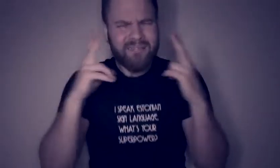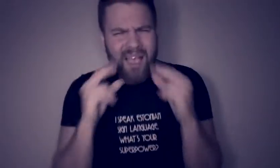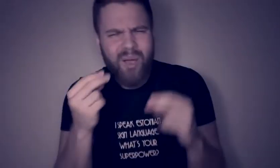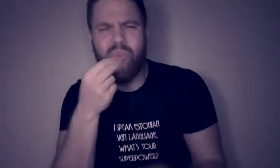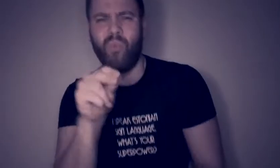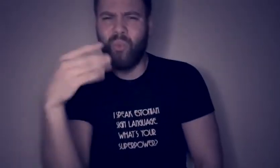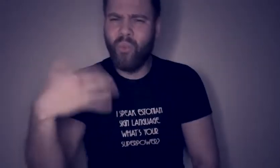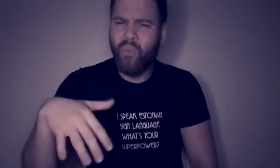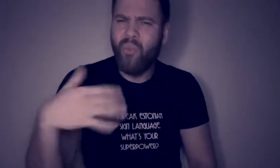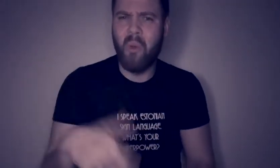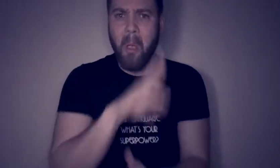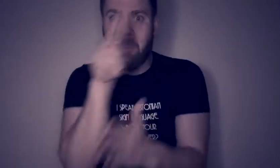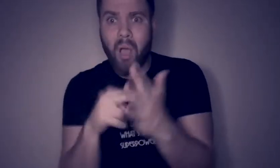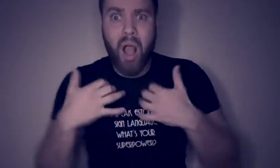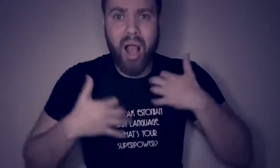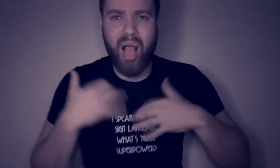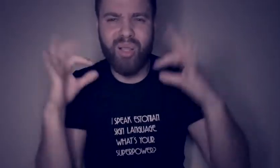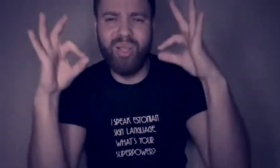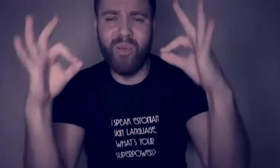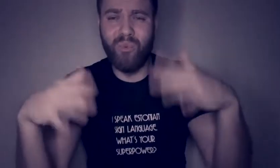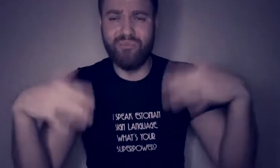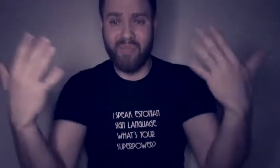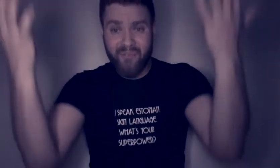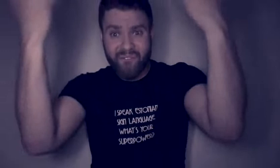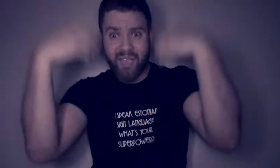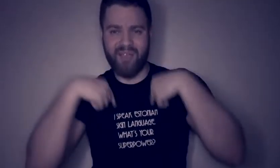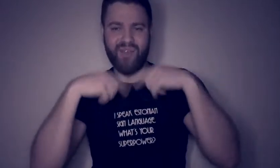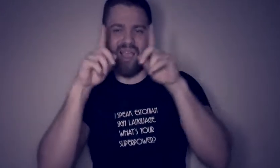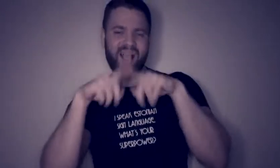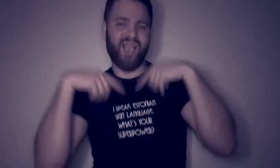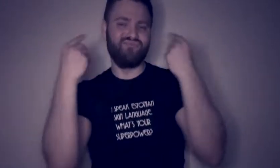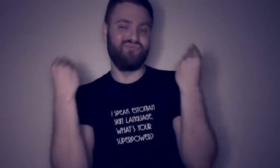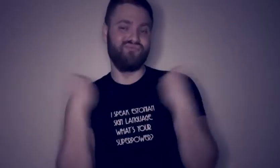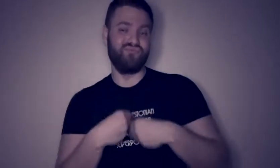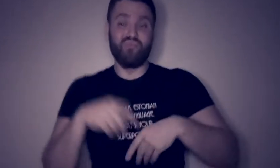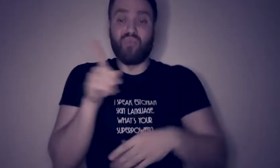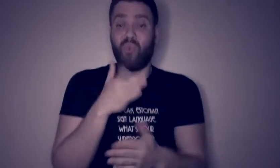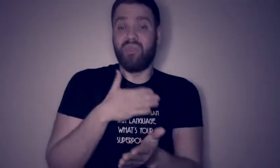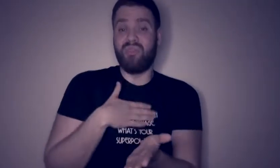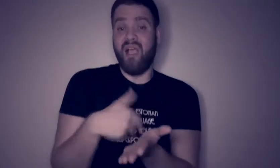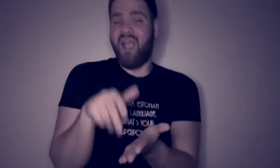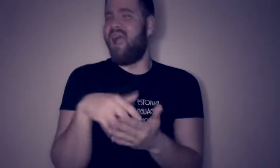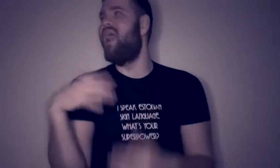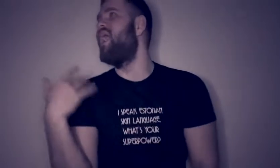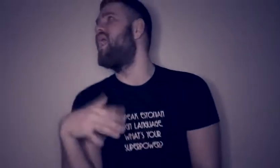I'm not complaining. And I'ma still wear a smile if it's raining. I gotta enjoy